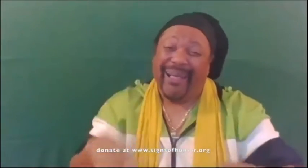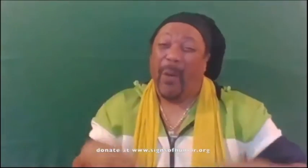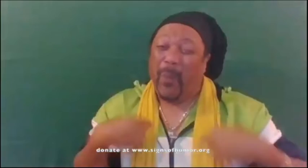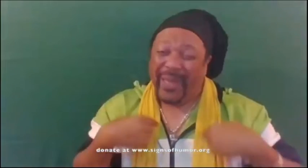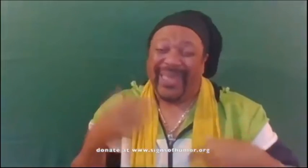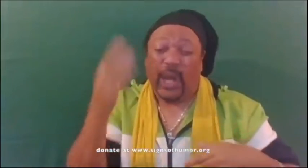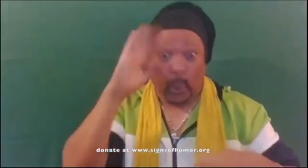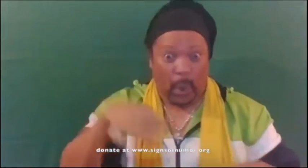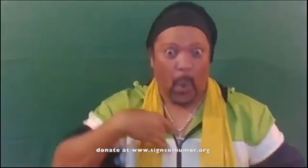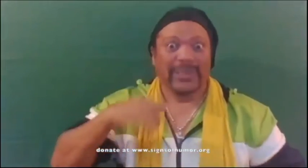When I go to the airport,